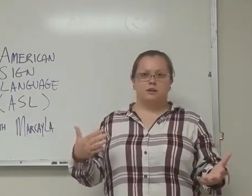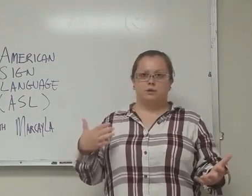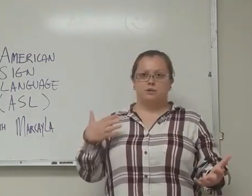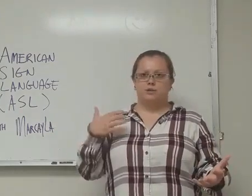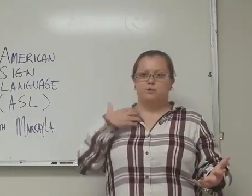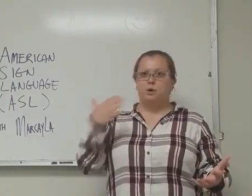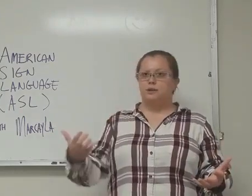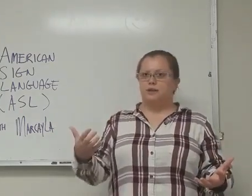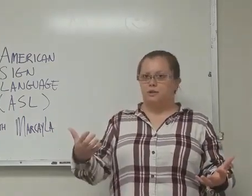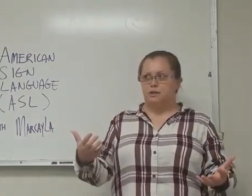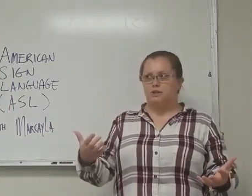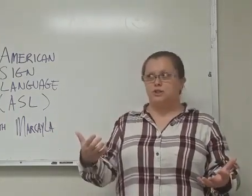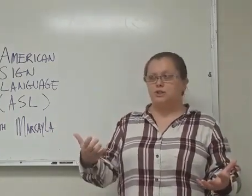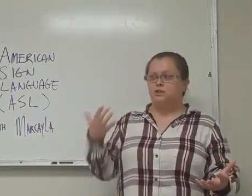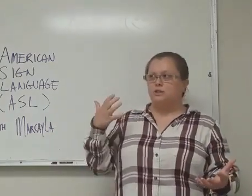a spoken language,